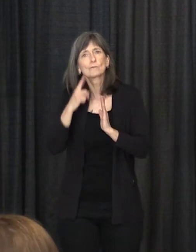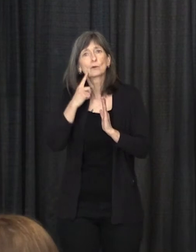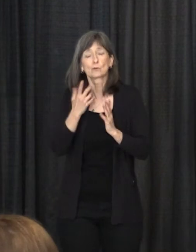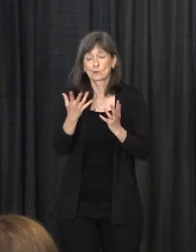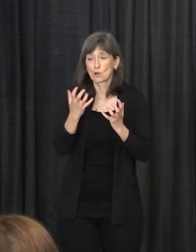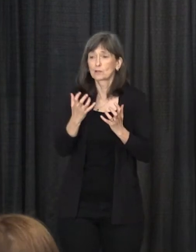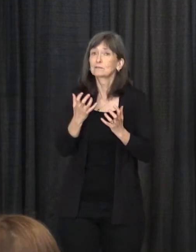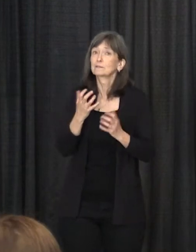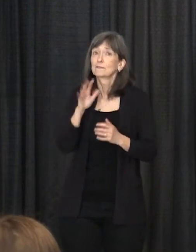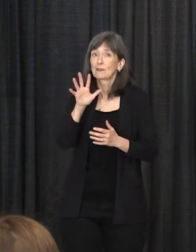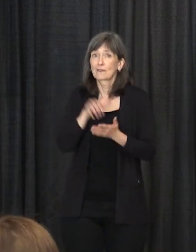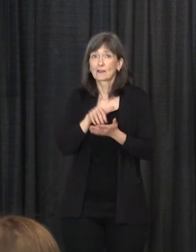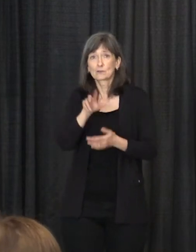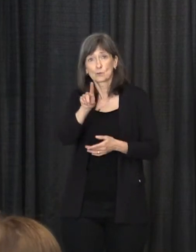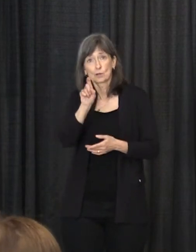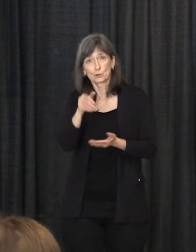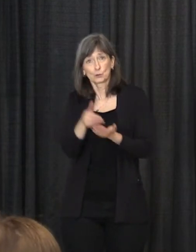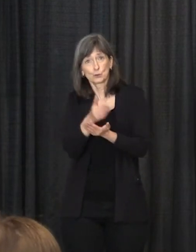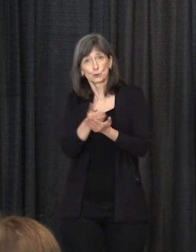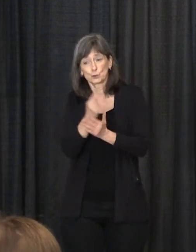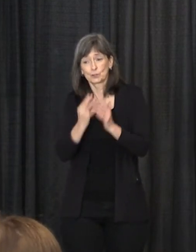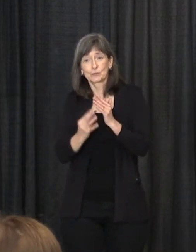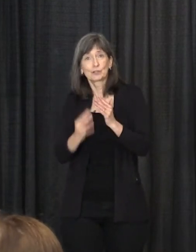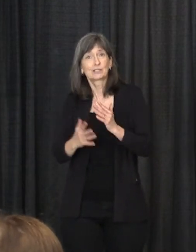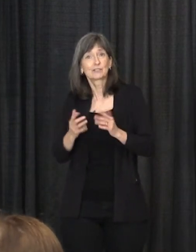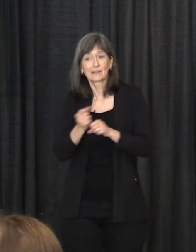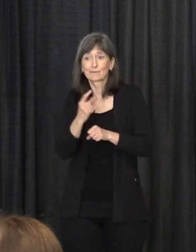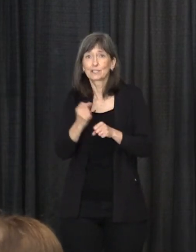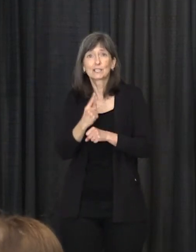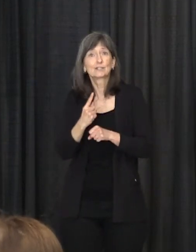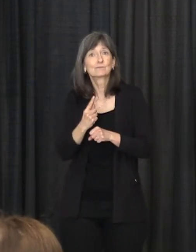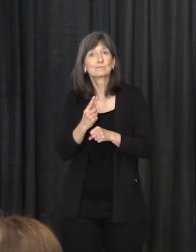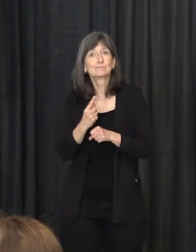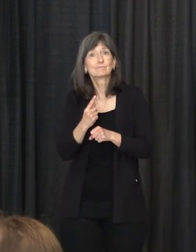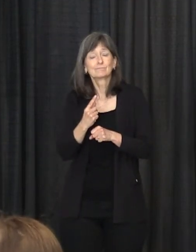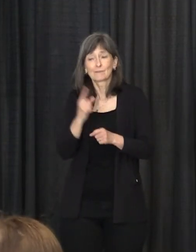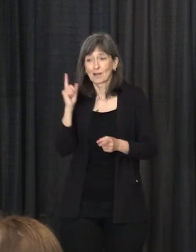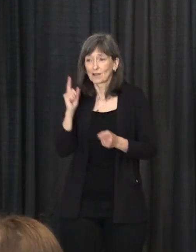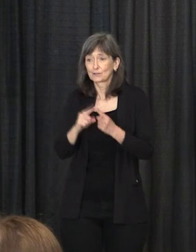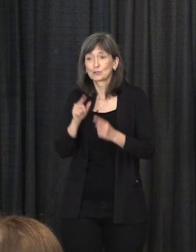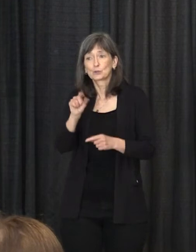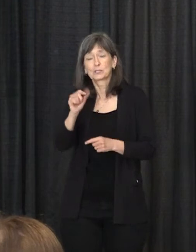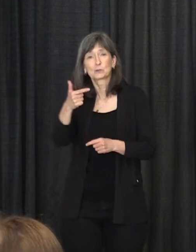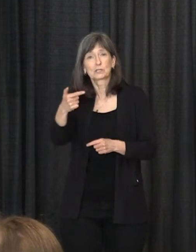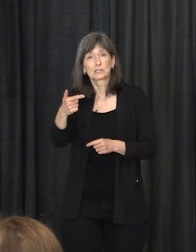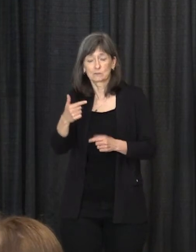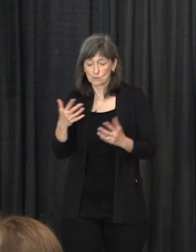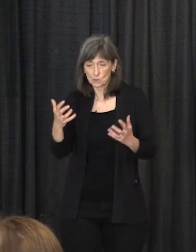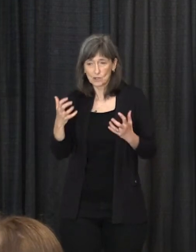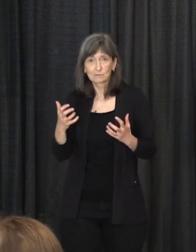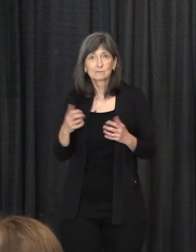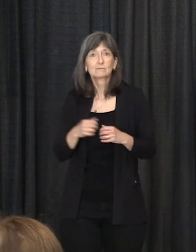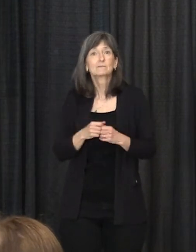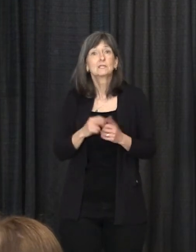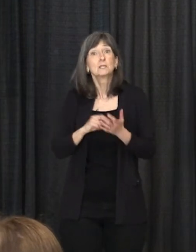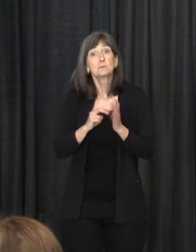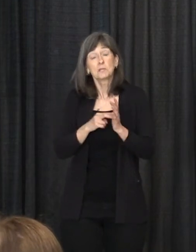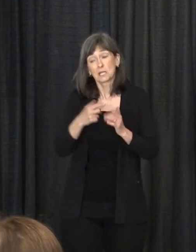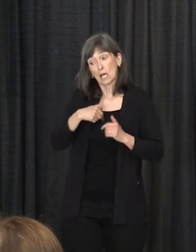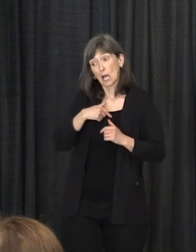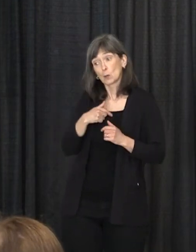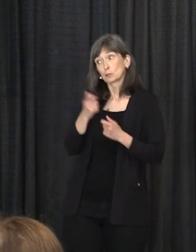5,100 new immigrants annually by 2026. Our role goes beyond attracting